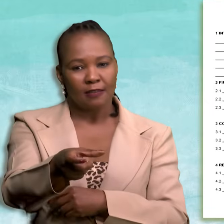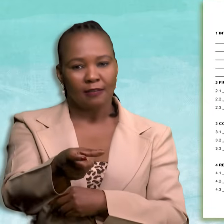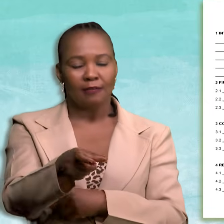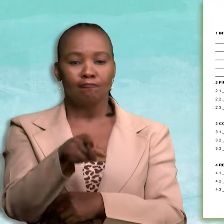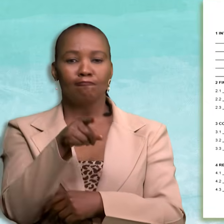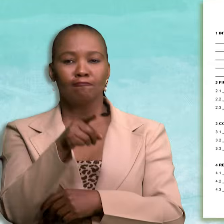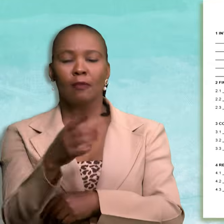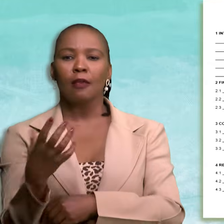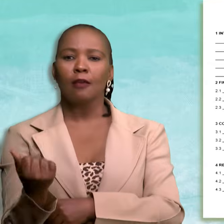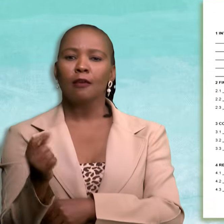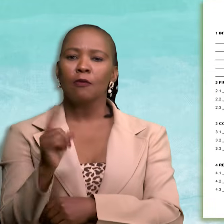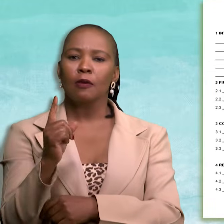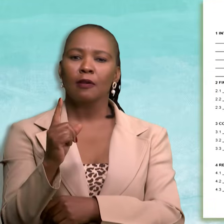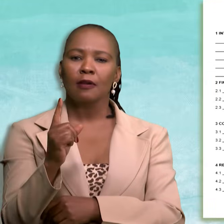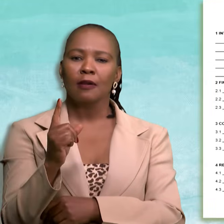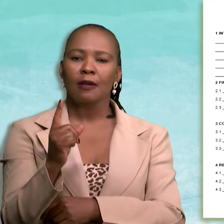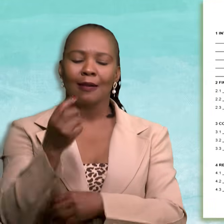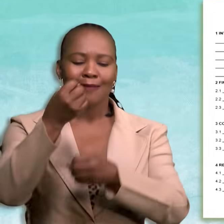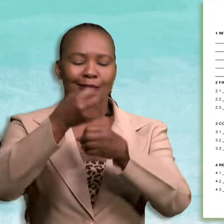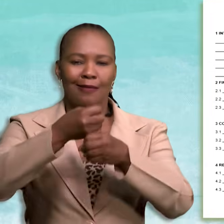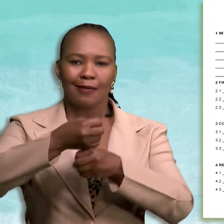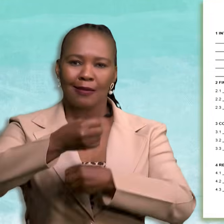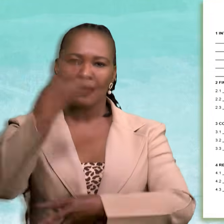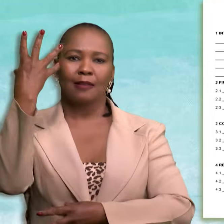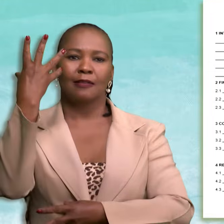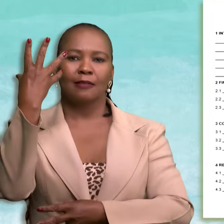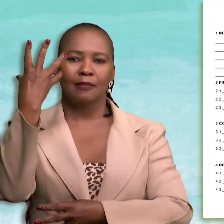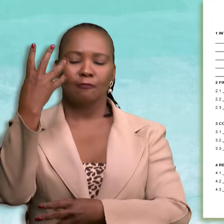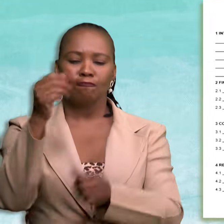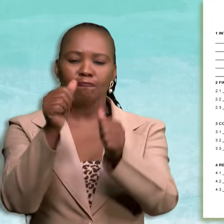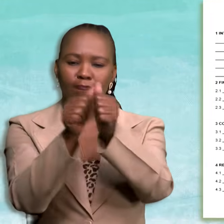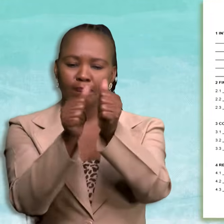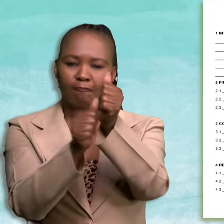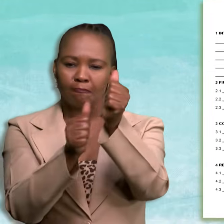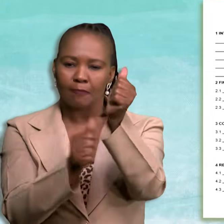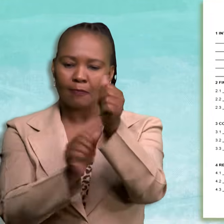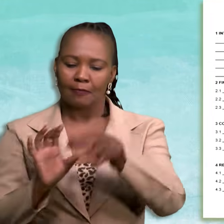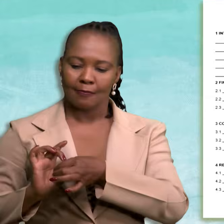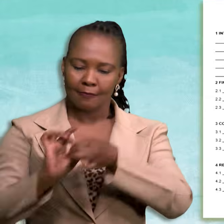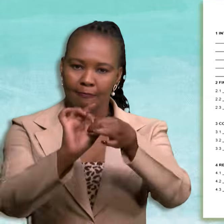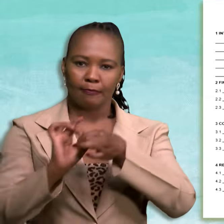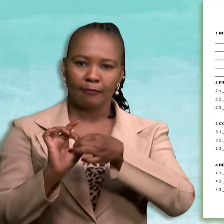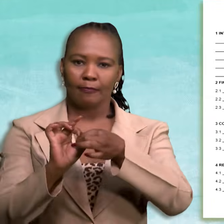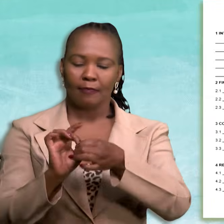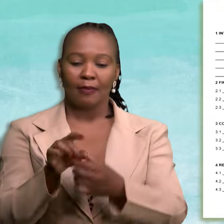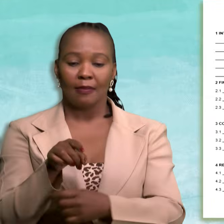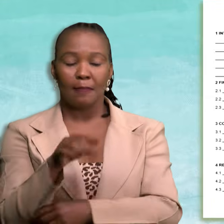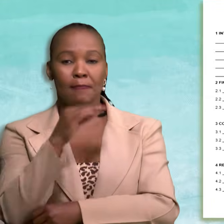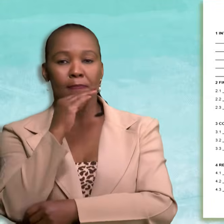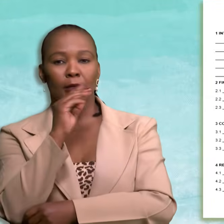and recommendations, which should contain a numbered list that should be logically